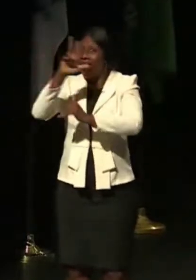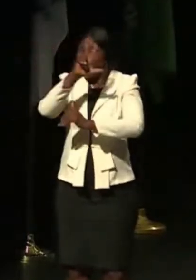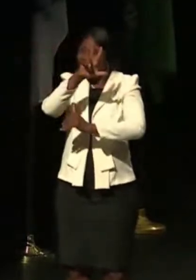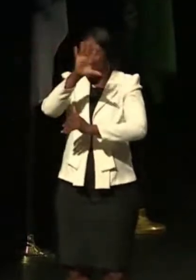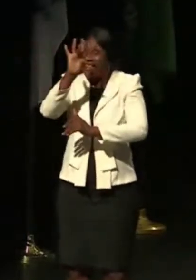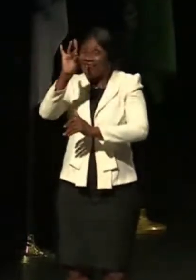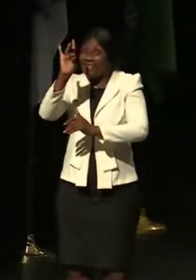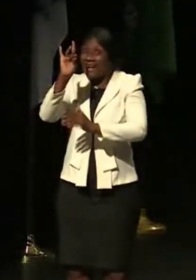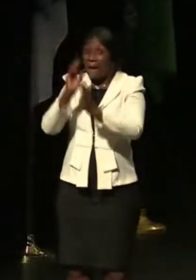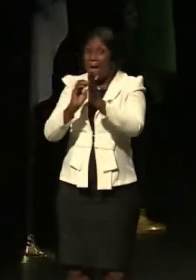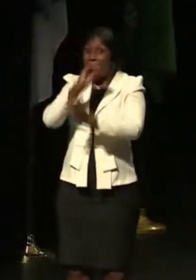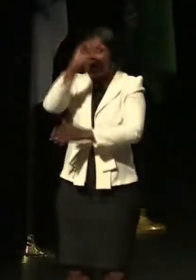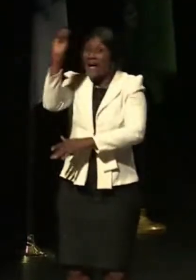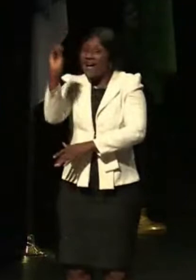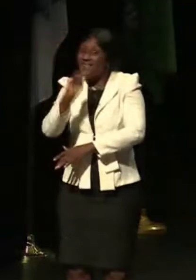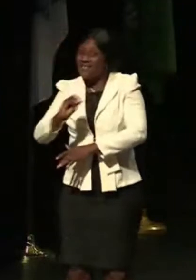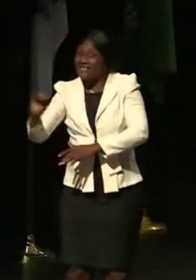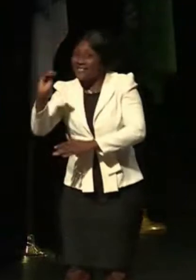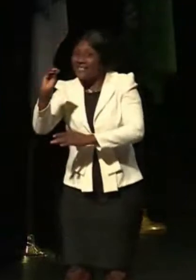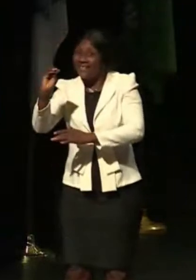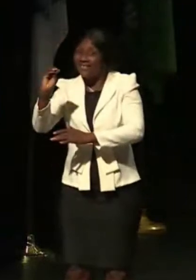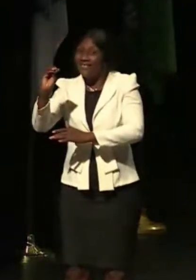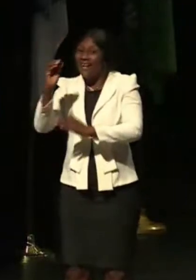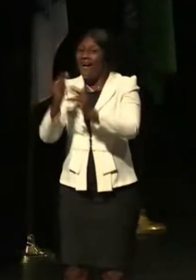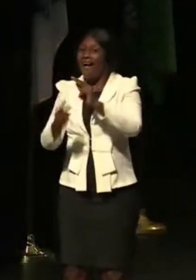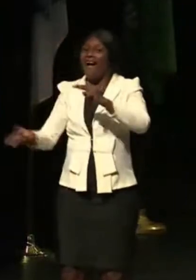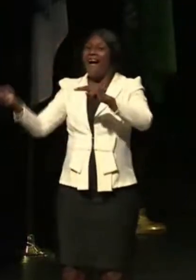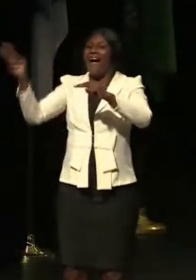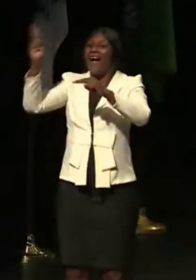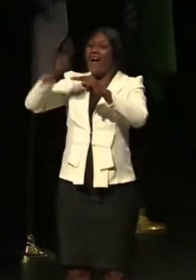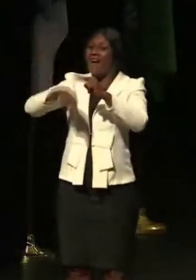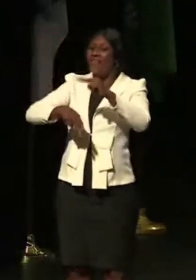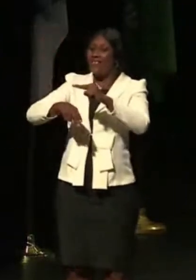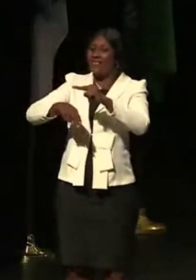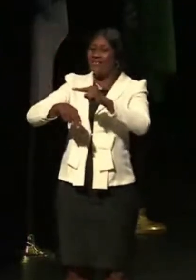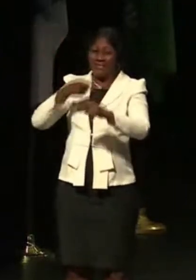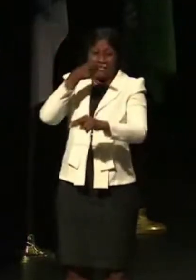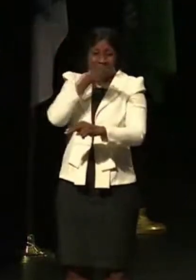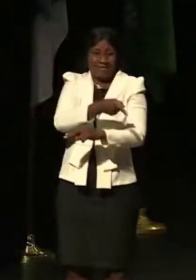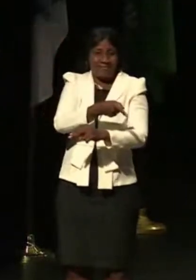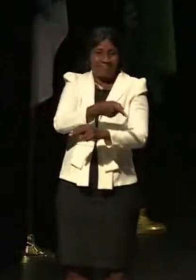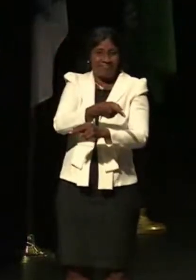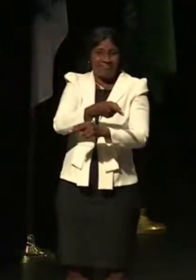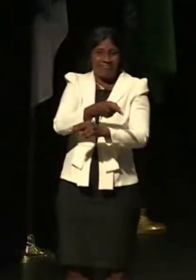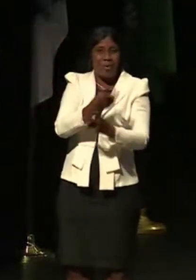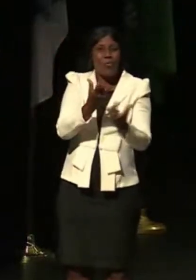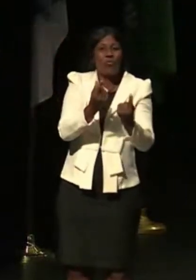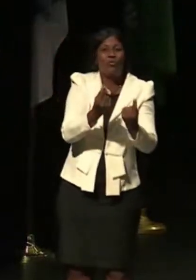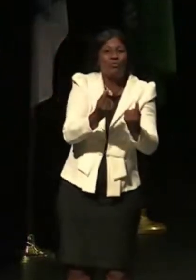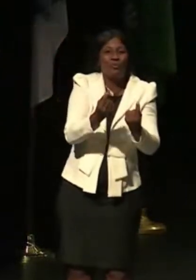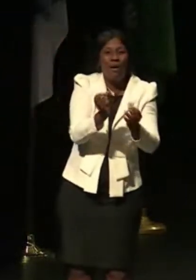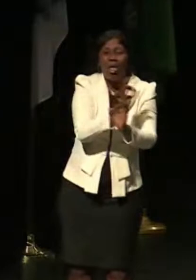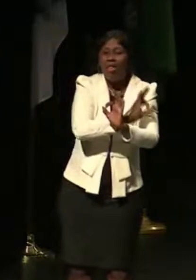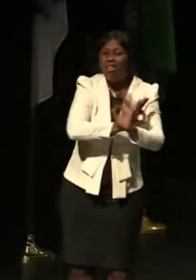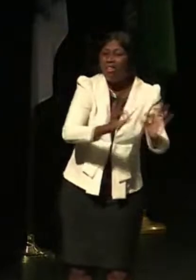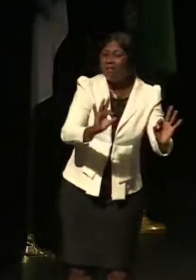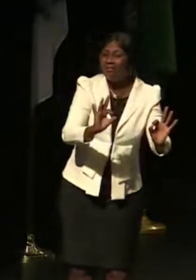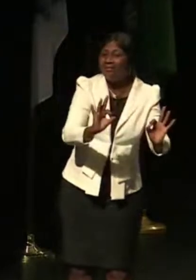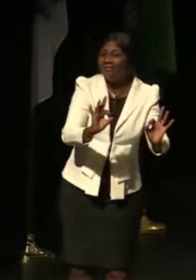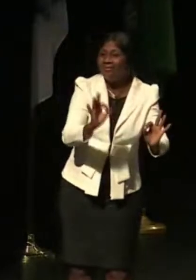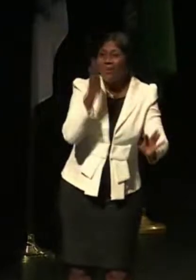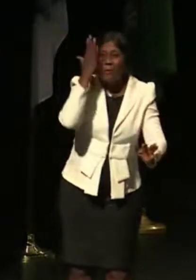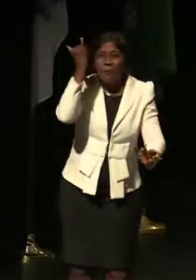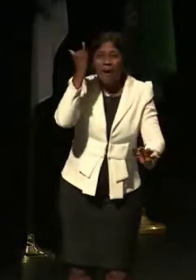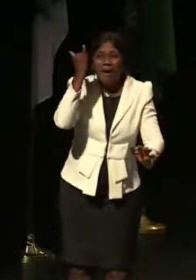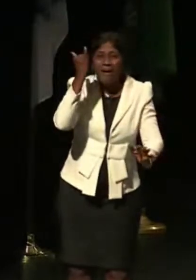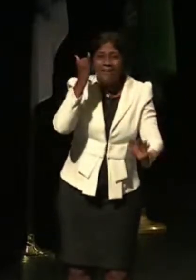war. And we can't do anything because we need the oil. We're facing an